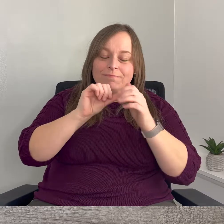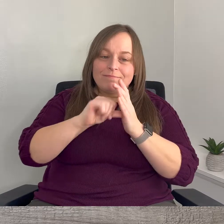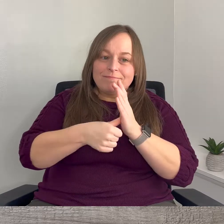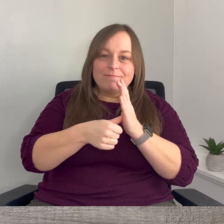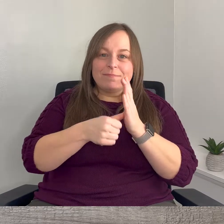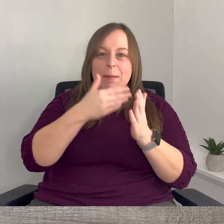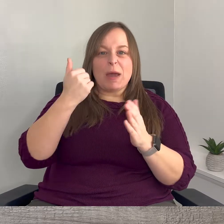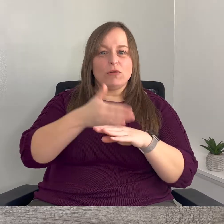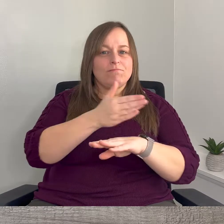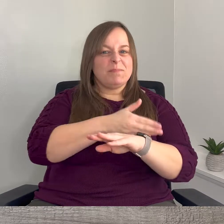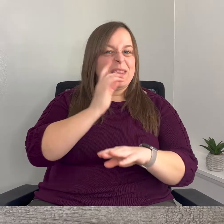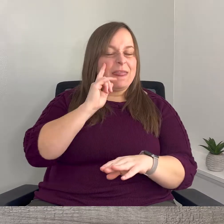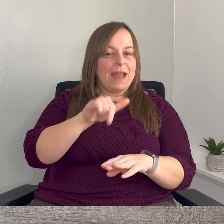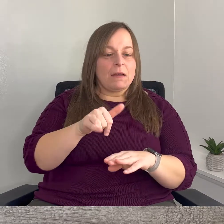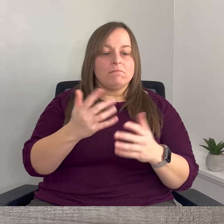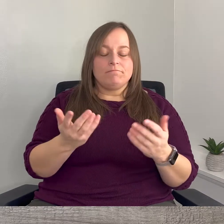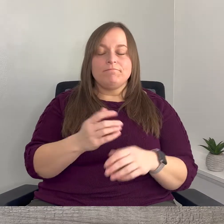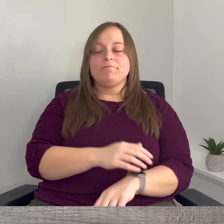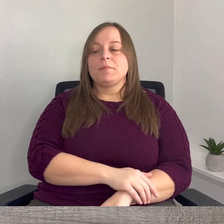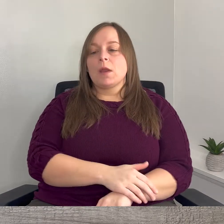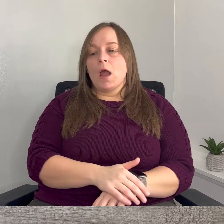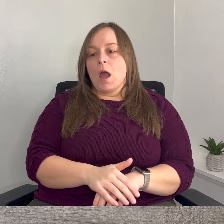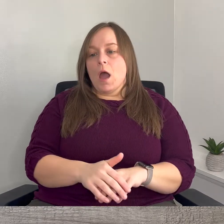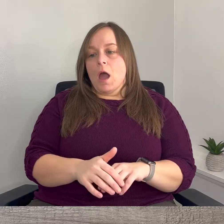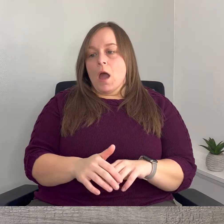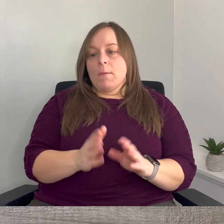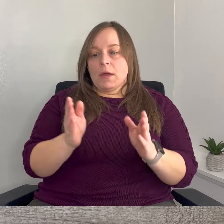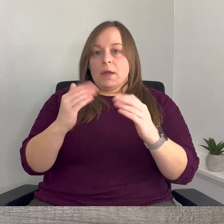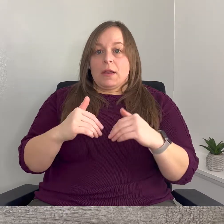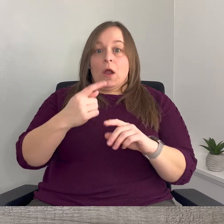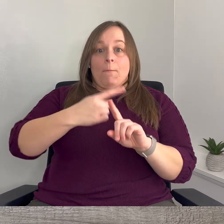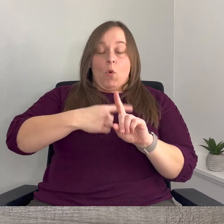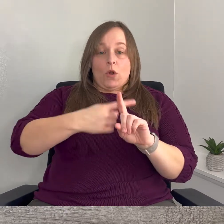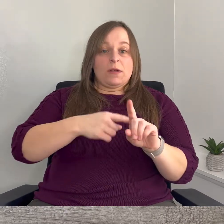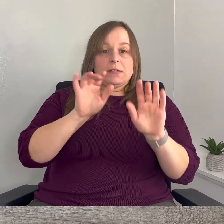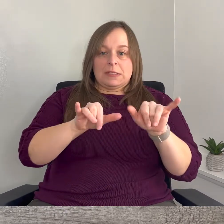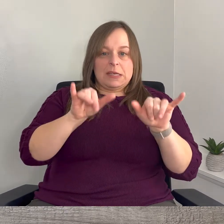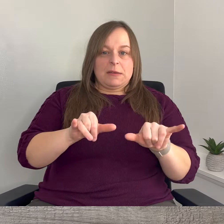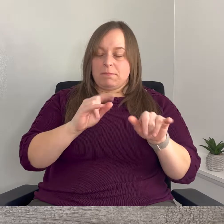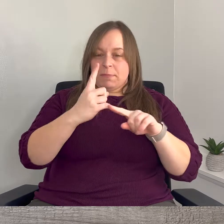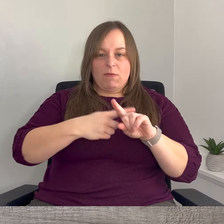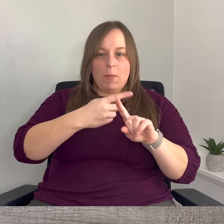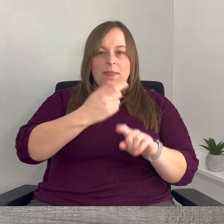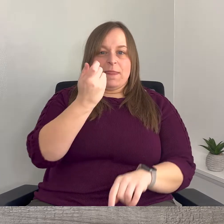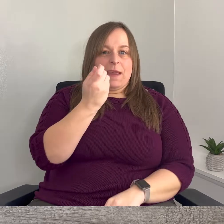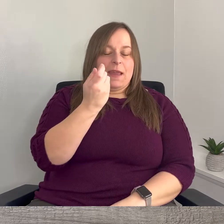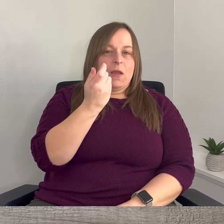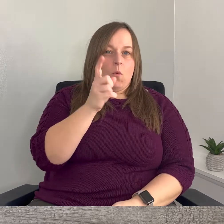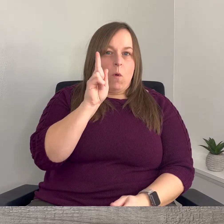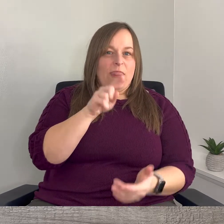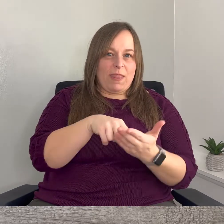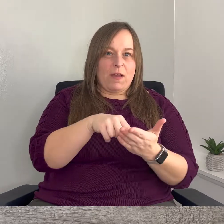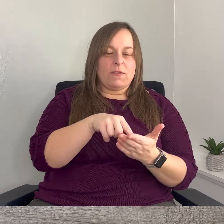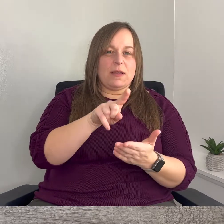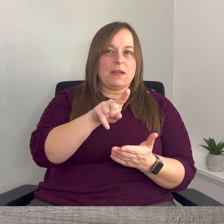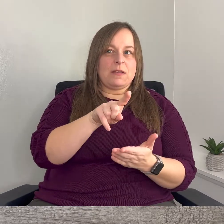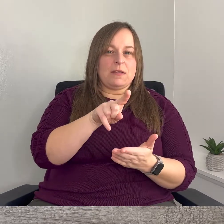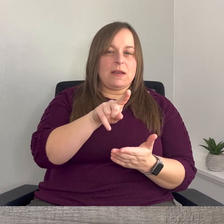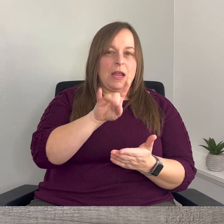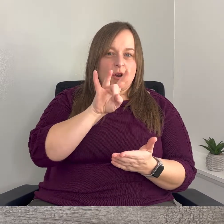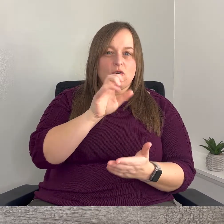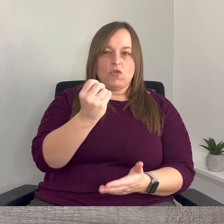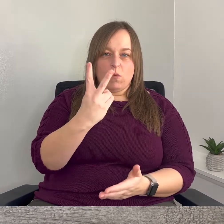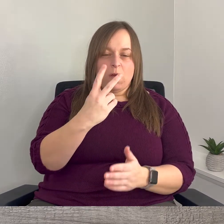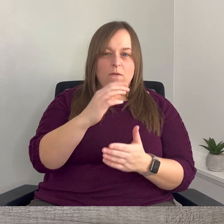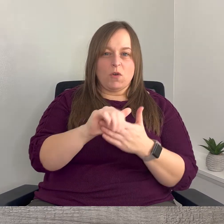something I would like to hone in on and try to get a little bit better about. Then we have our mortgage, which is the same every month, $18.12.